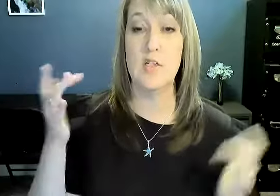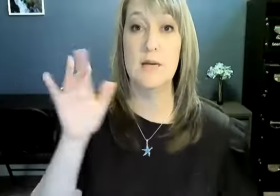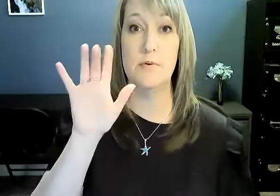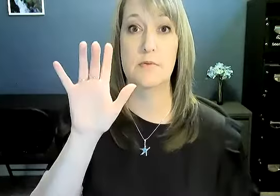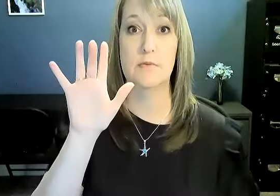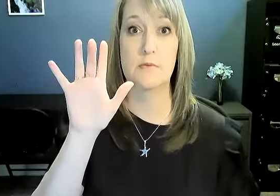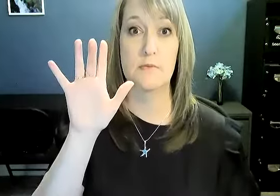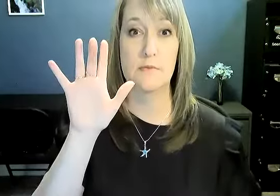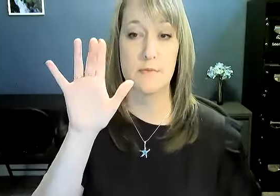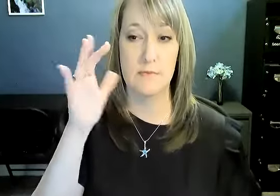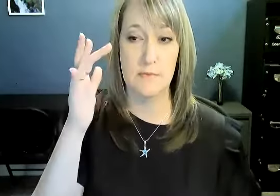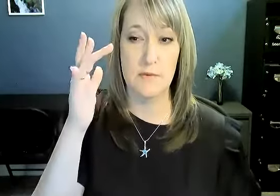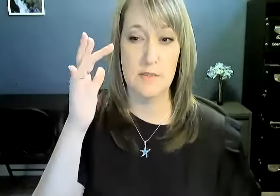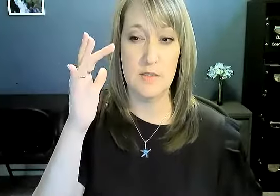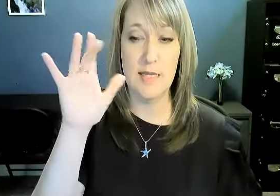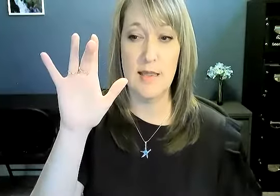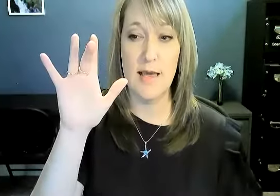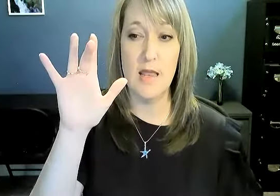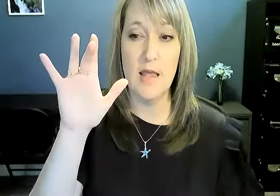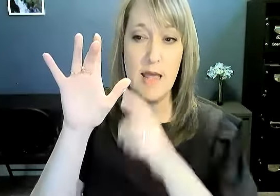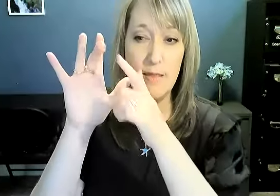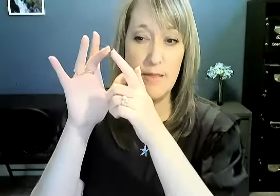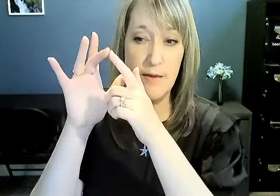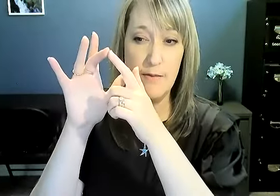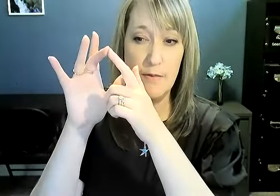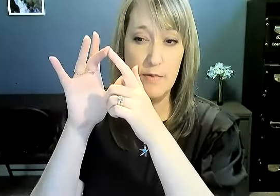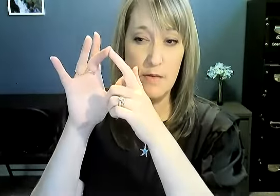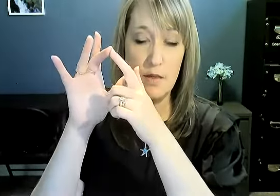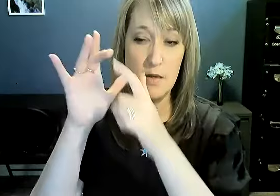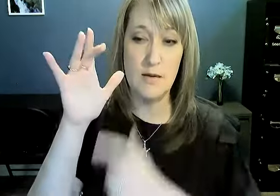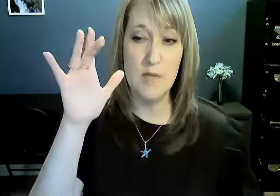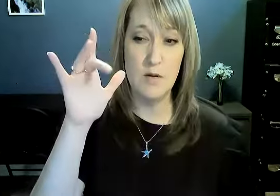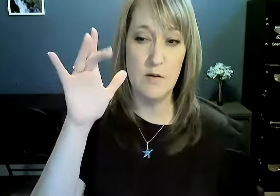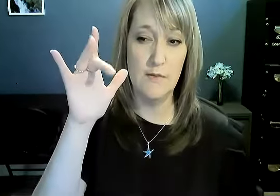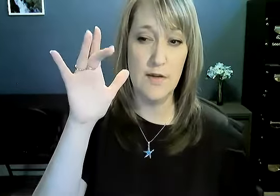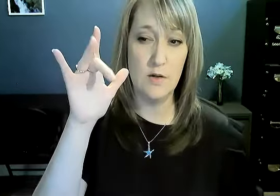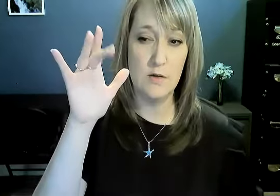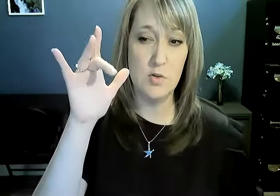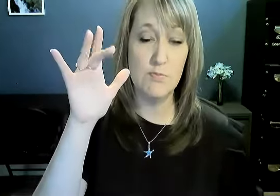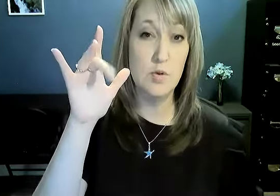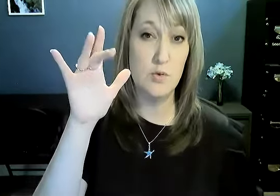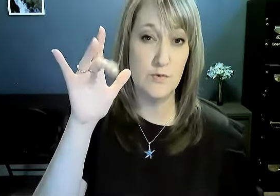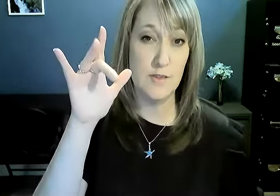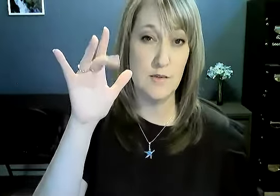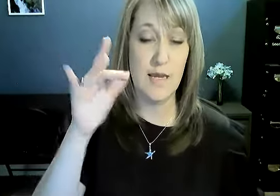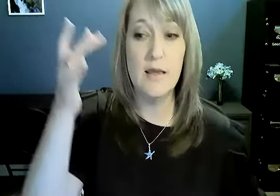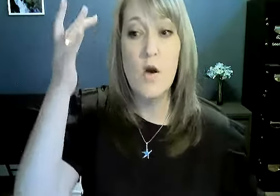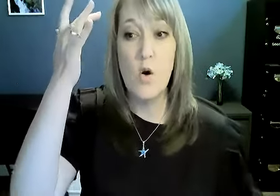shape, starts like that, and then the middle finger moves, okay? Only